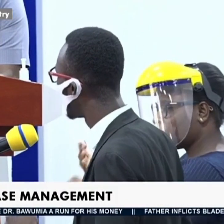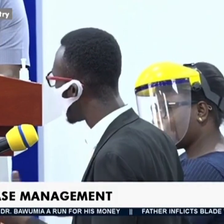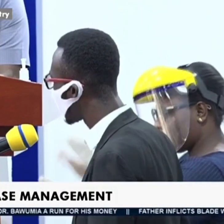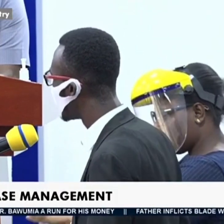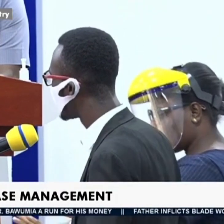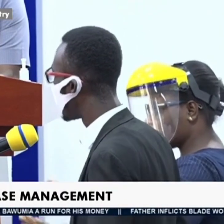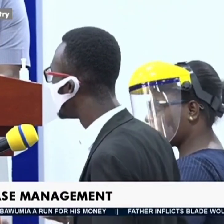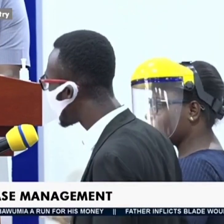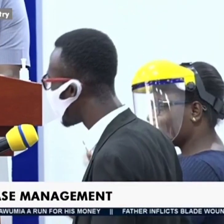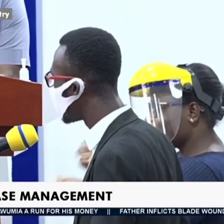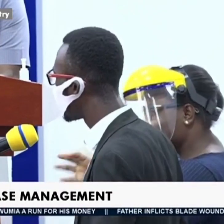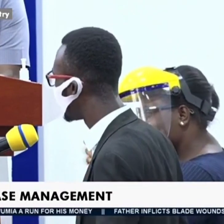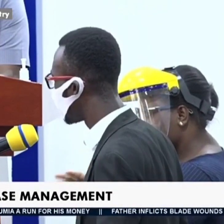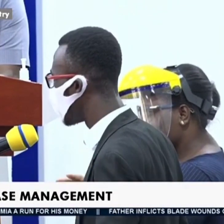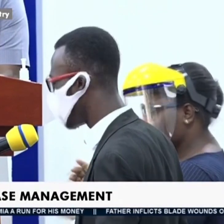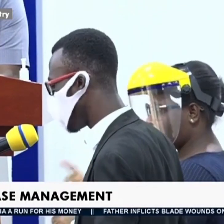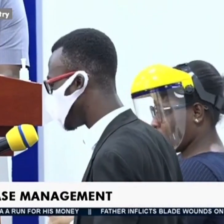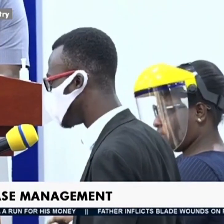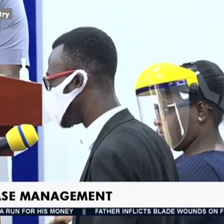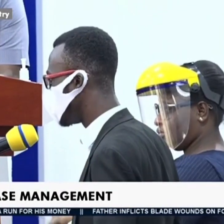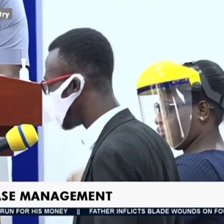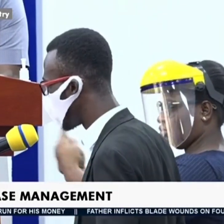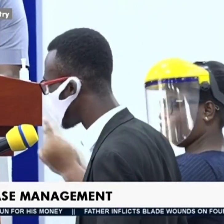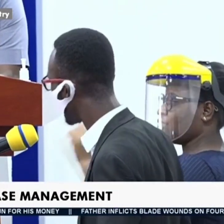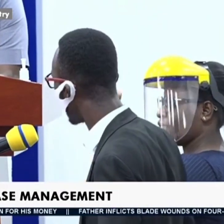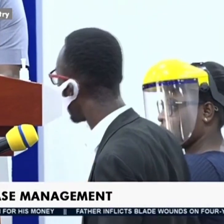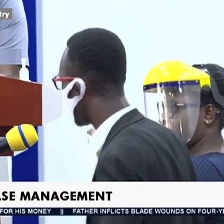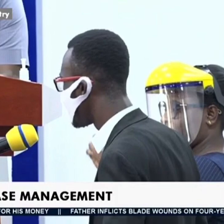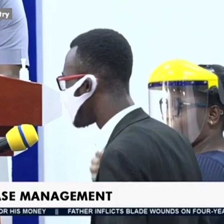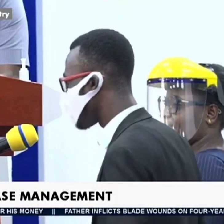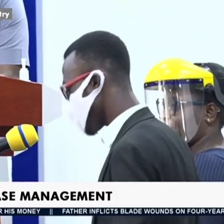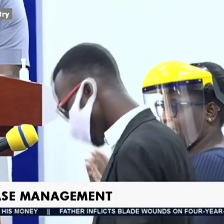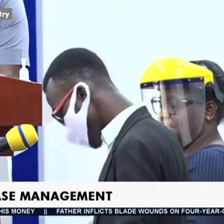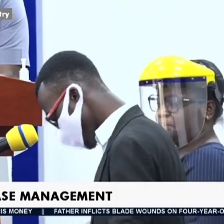betimi I council ma bra wo mo ko chiro wo mo exams medase.